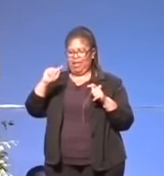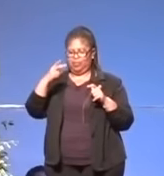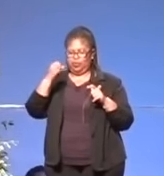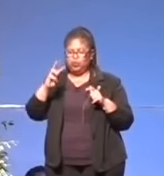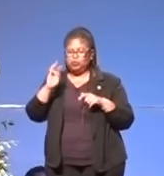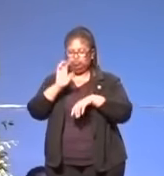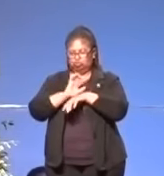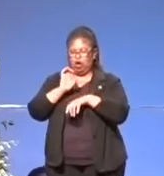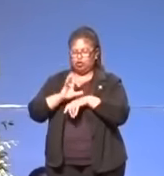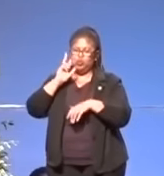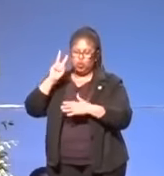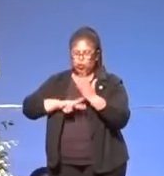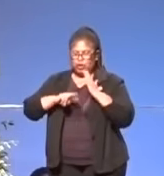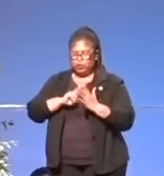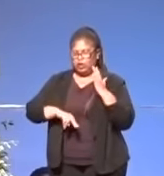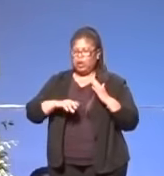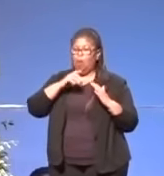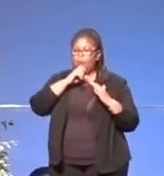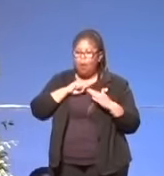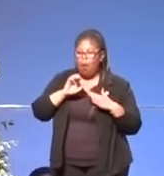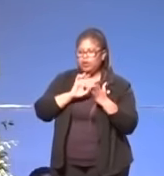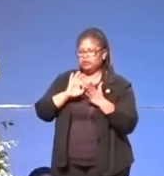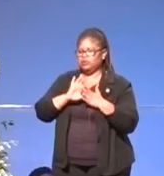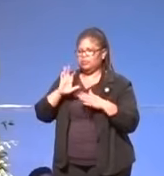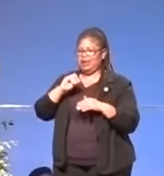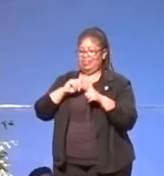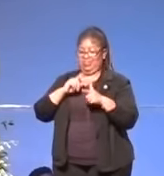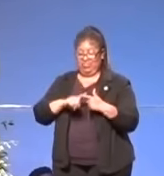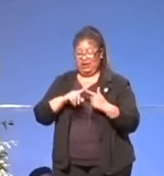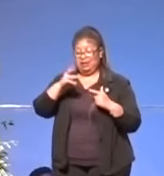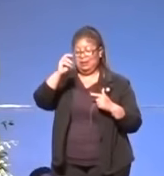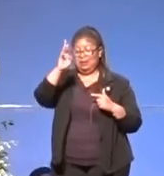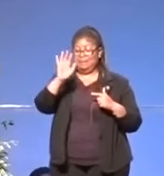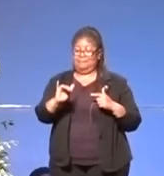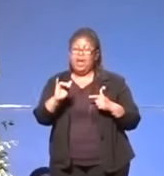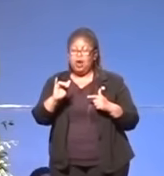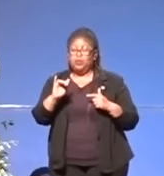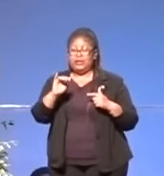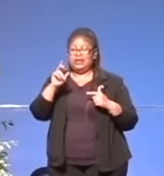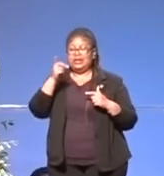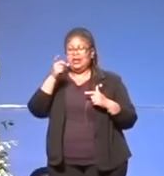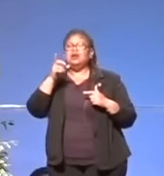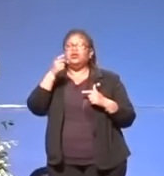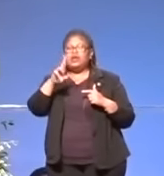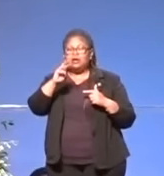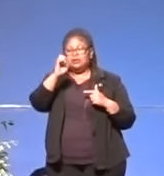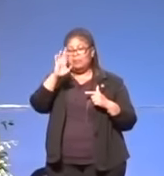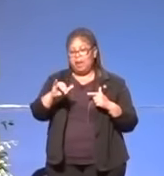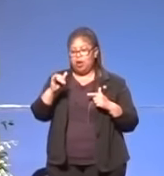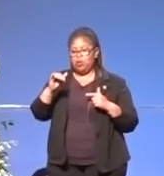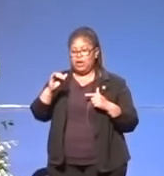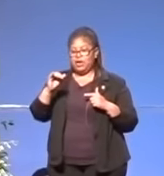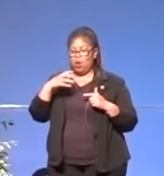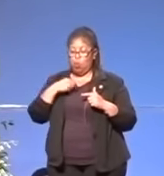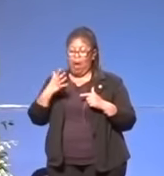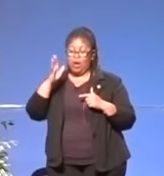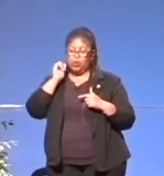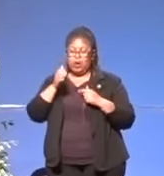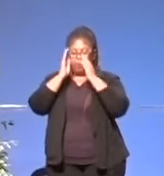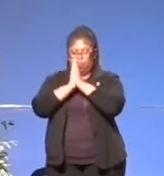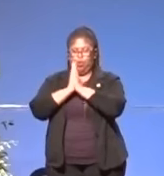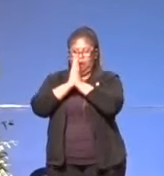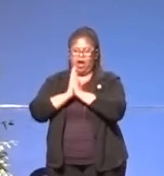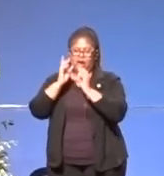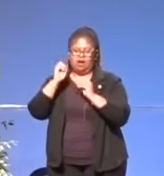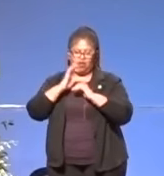reading. And Reverend Dr. Mary White who leads the prison ministry here at the Fountain of Praise. She will offer prayer of